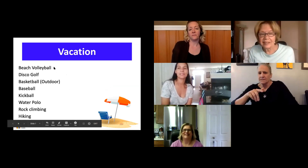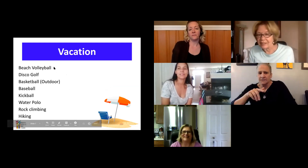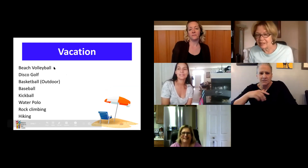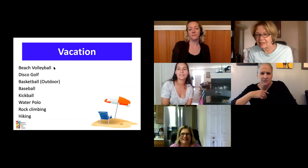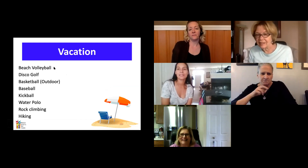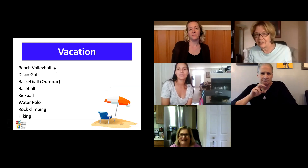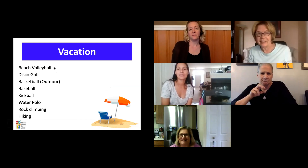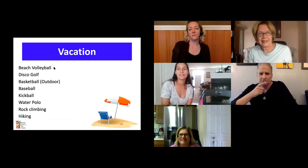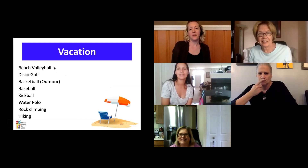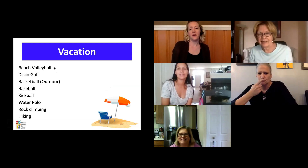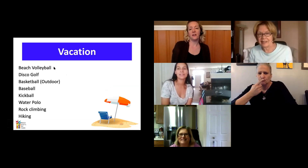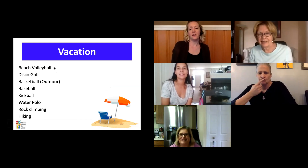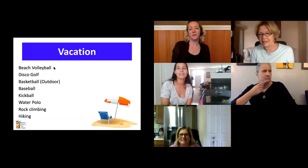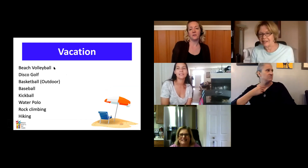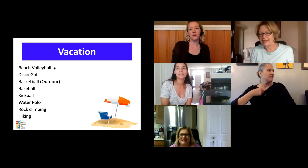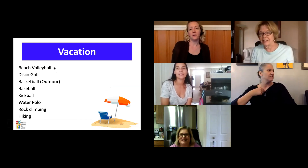There you go. Okay.